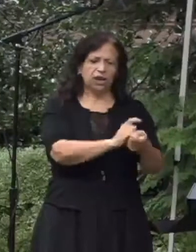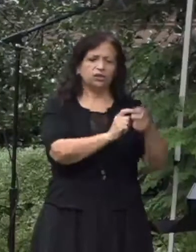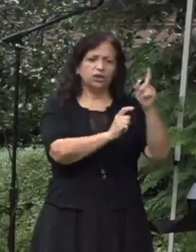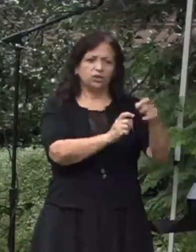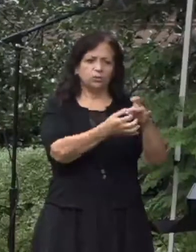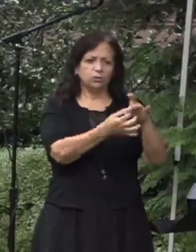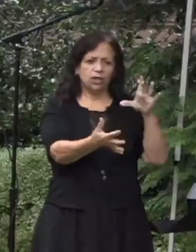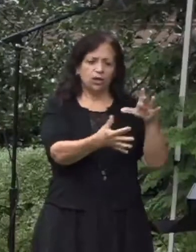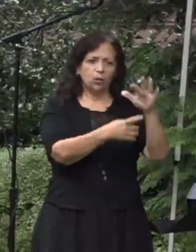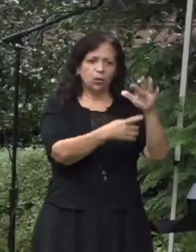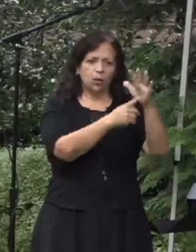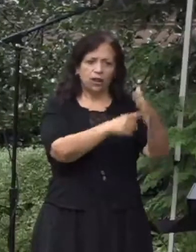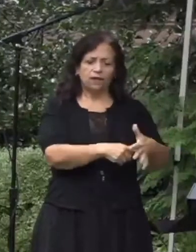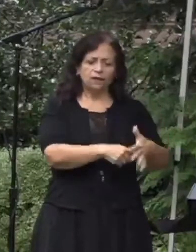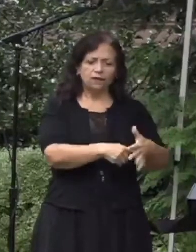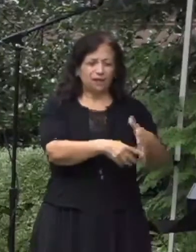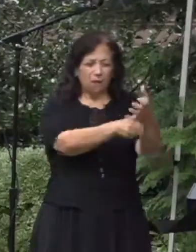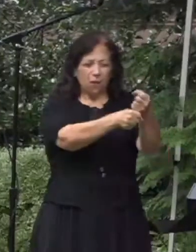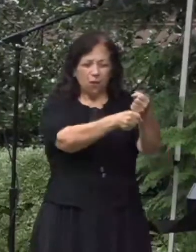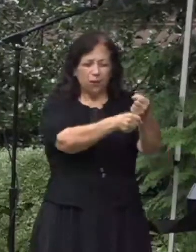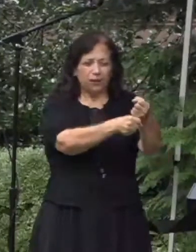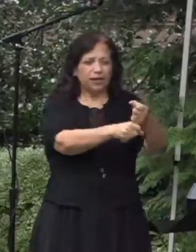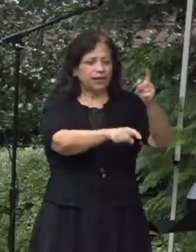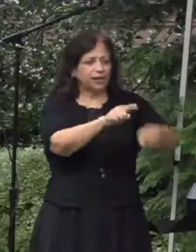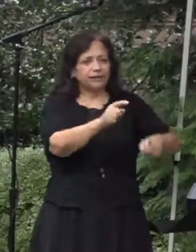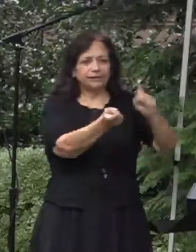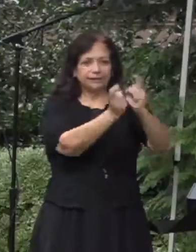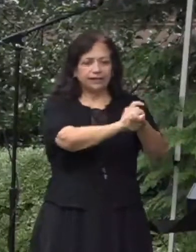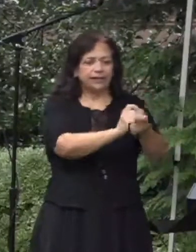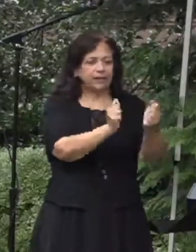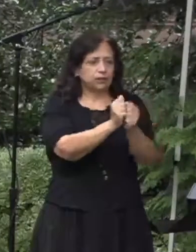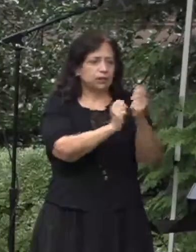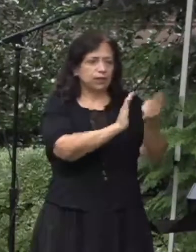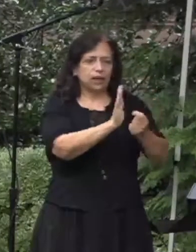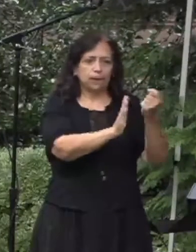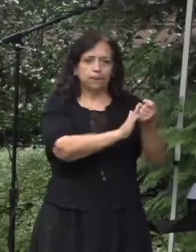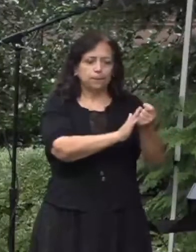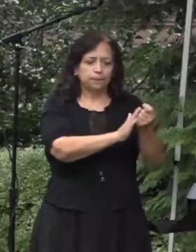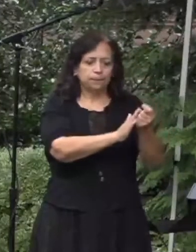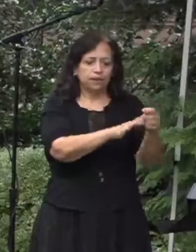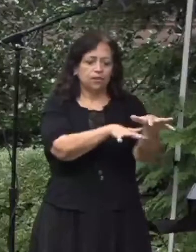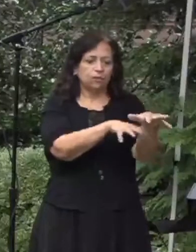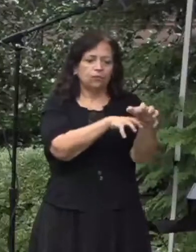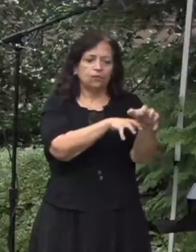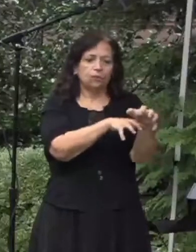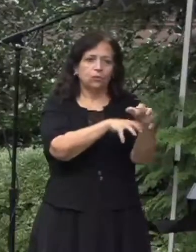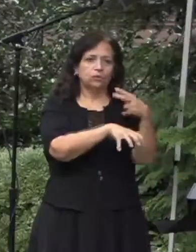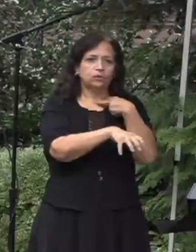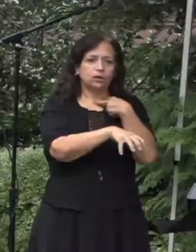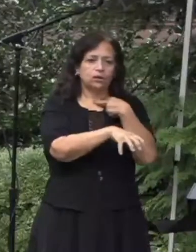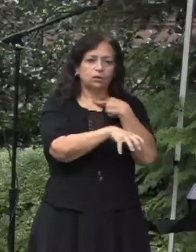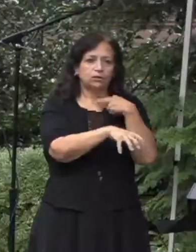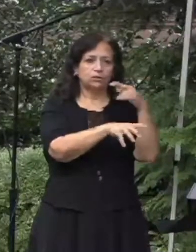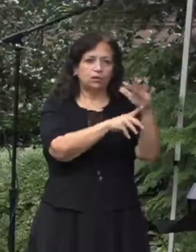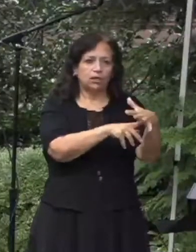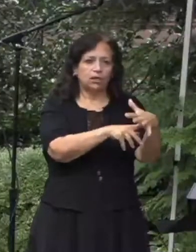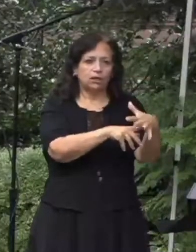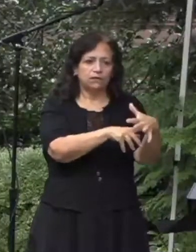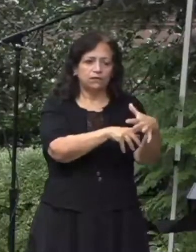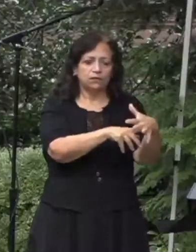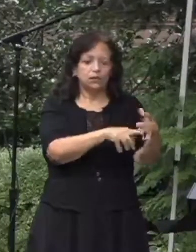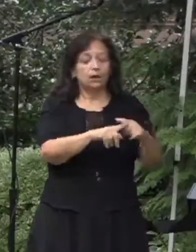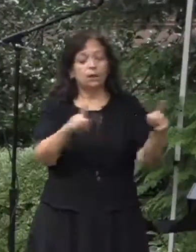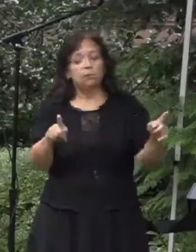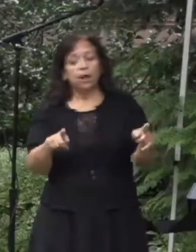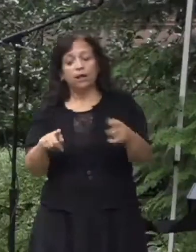holding on to something unable to change with the season, frozen in time. But